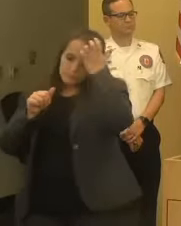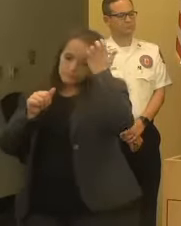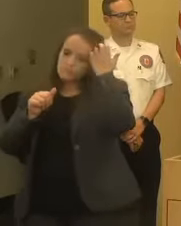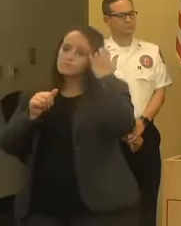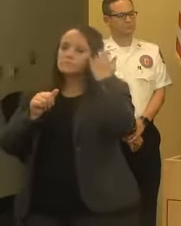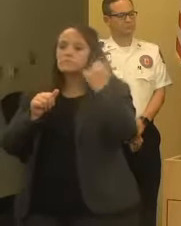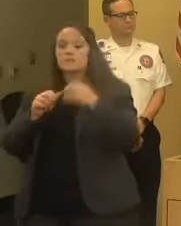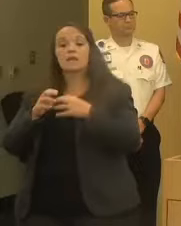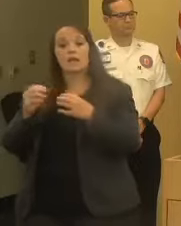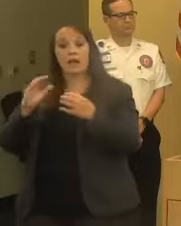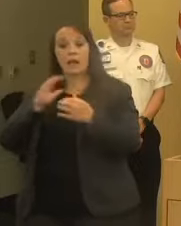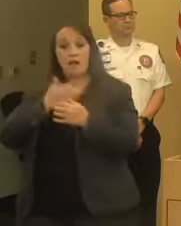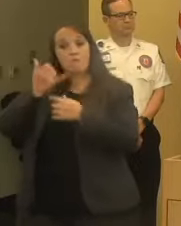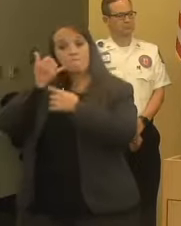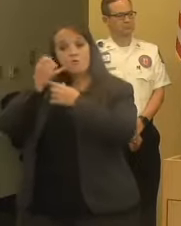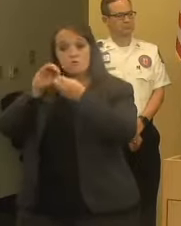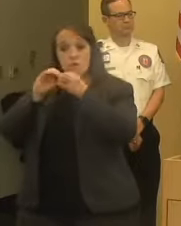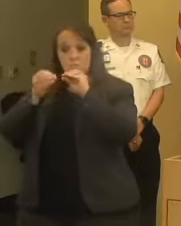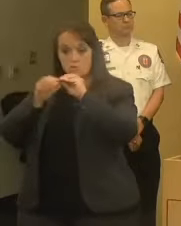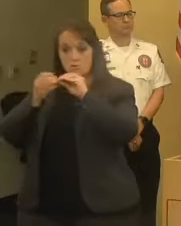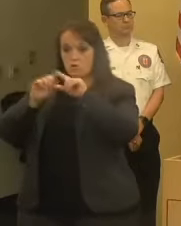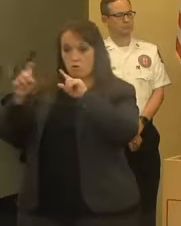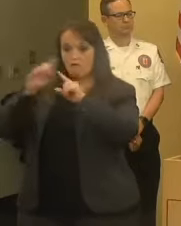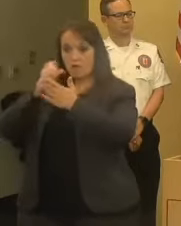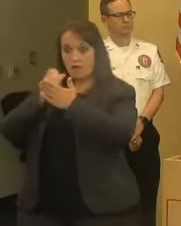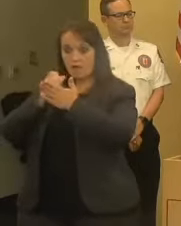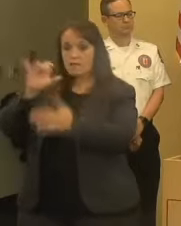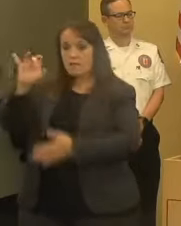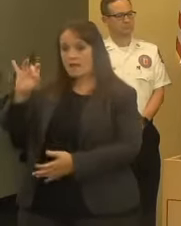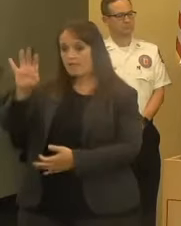We have a citizen helpline, and that line number is